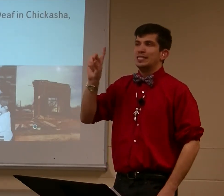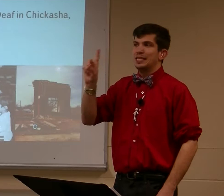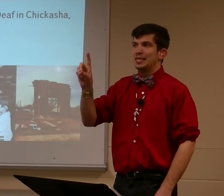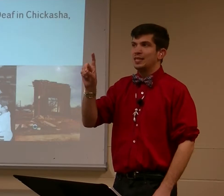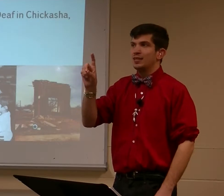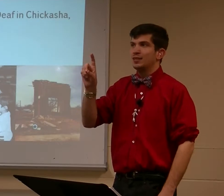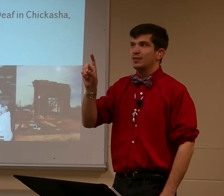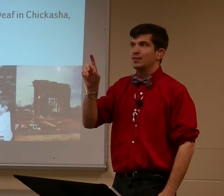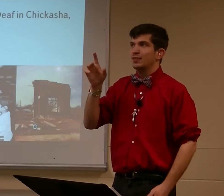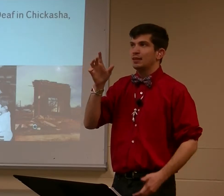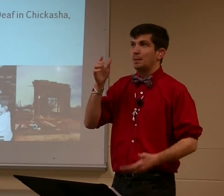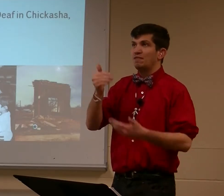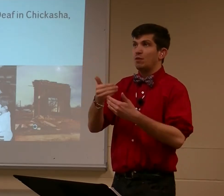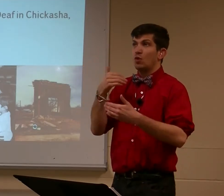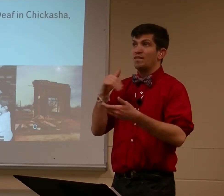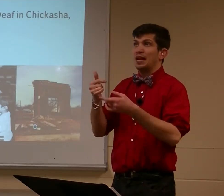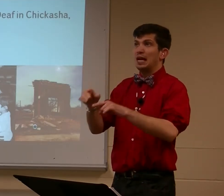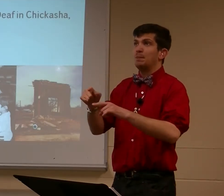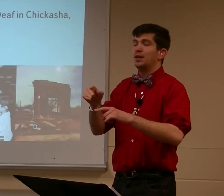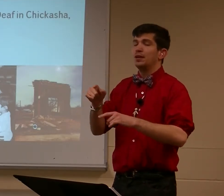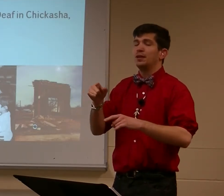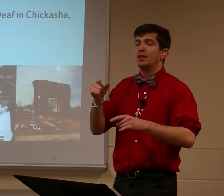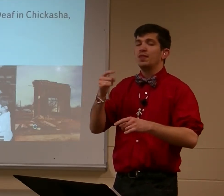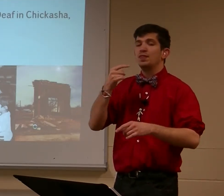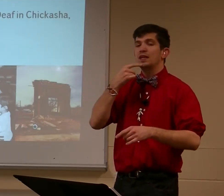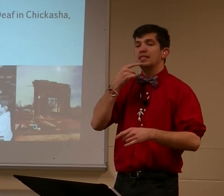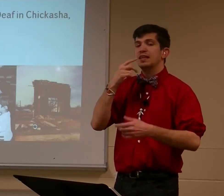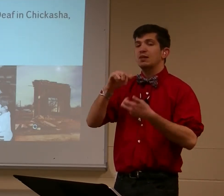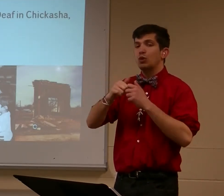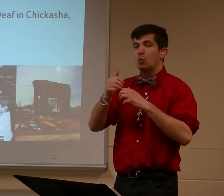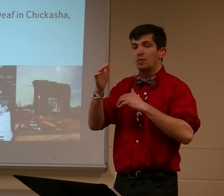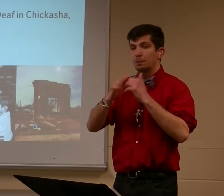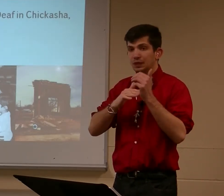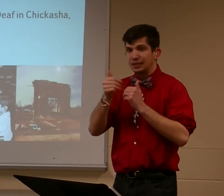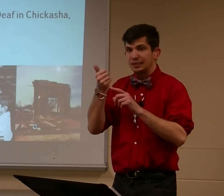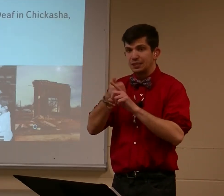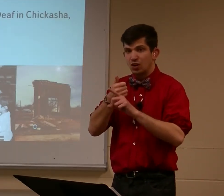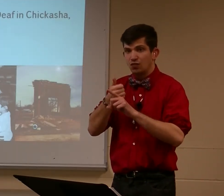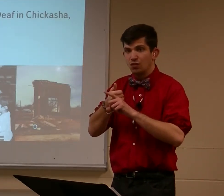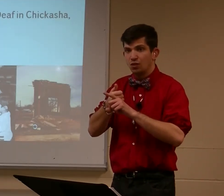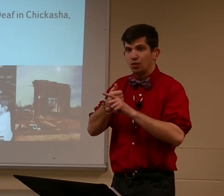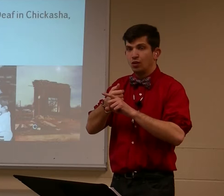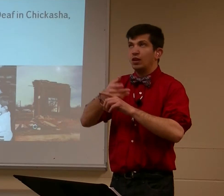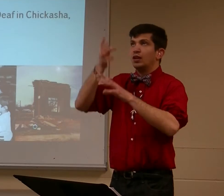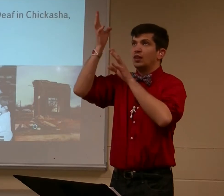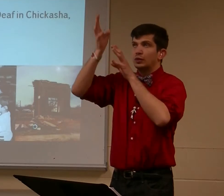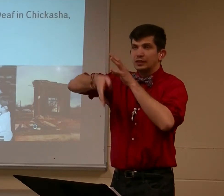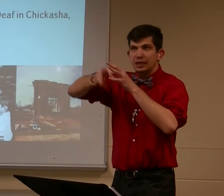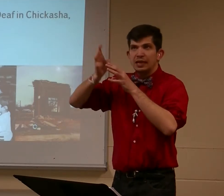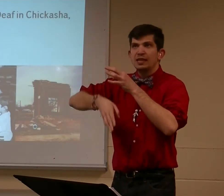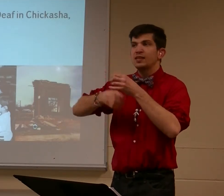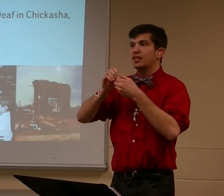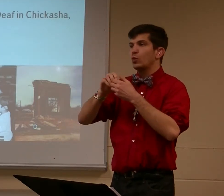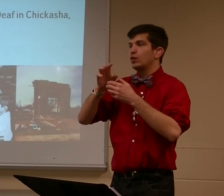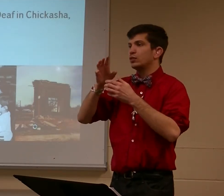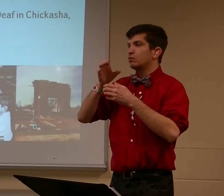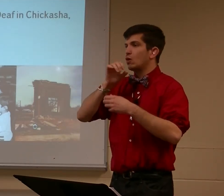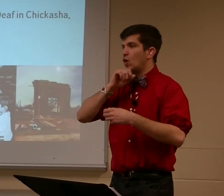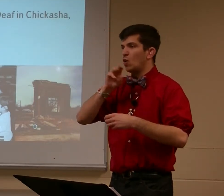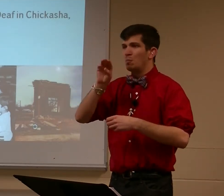OSD, before that happened, they said they had a problem with the building itself. There was leaves, there was old